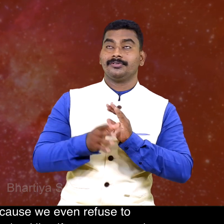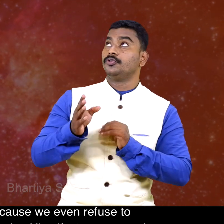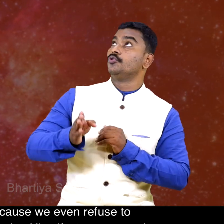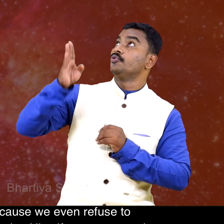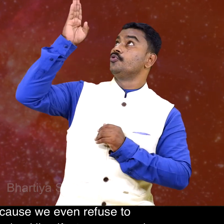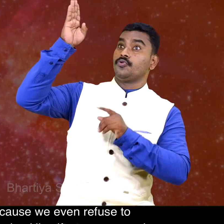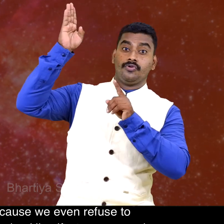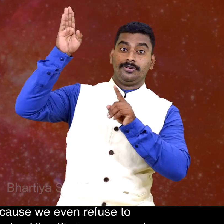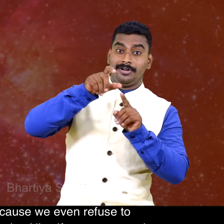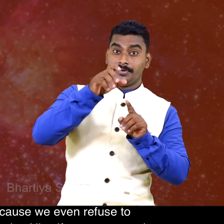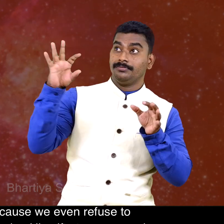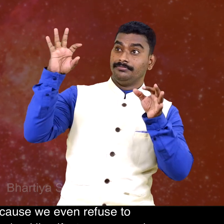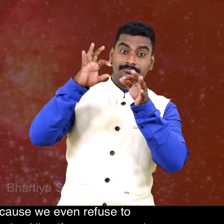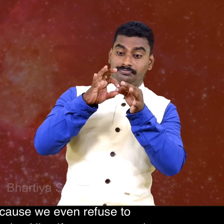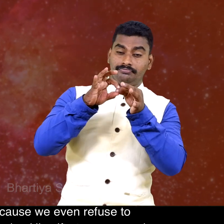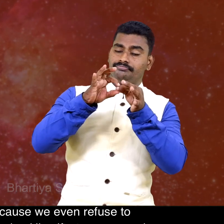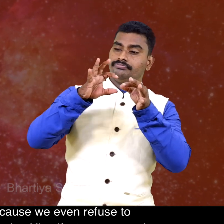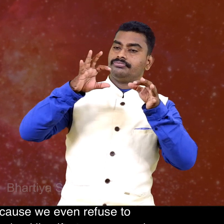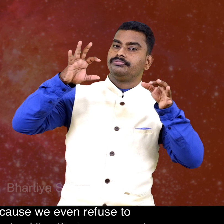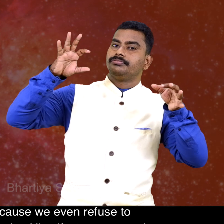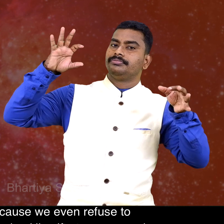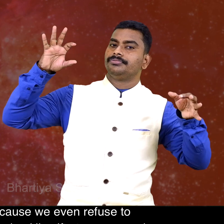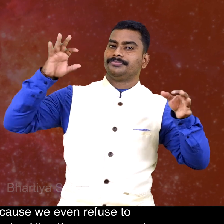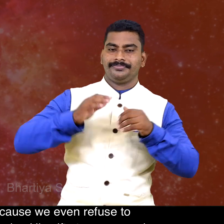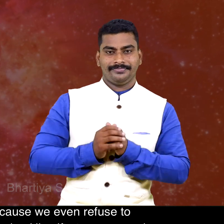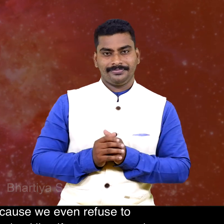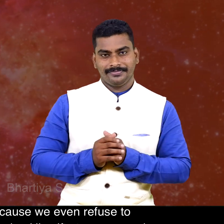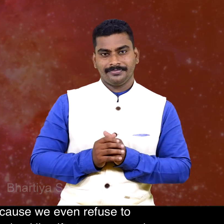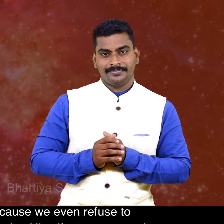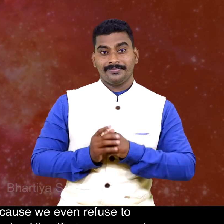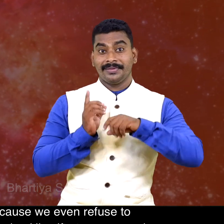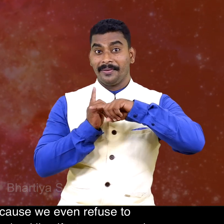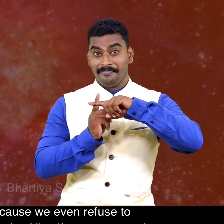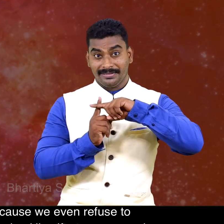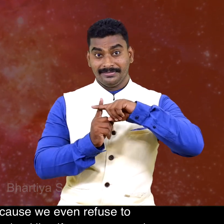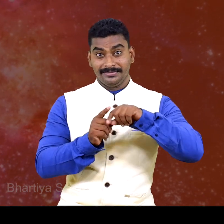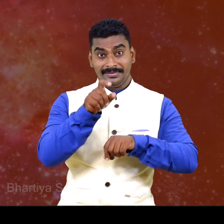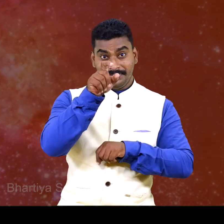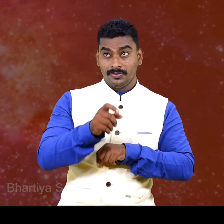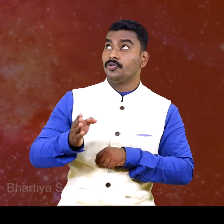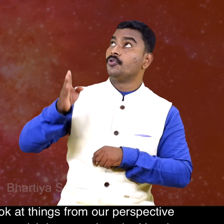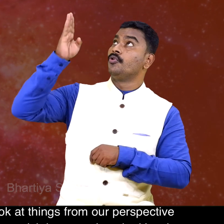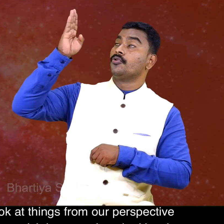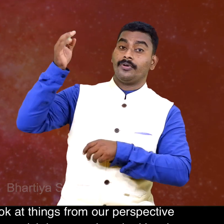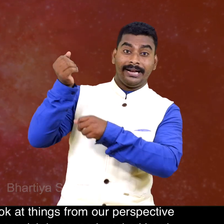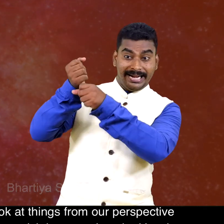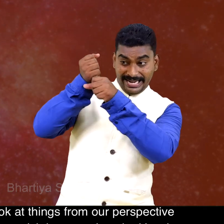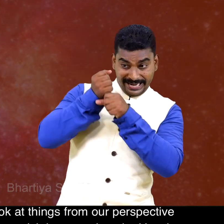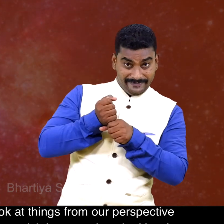Because we even refuse to acknowledge his gifts to us every day. We only look at